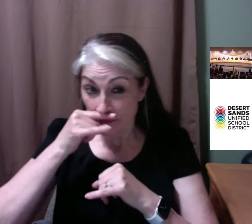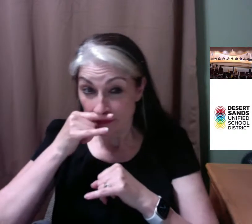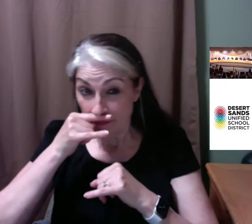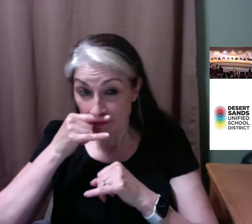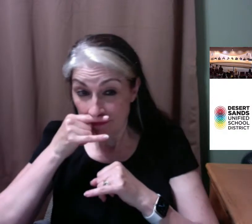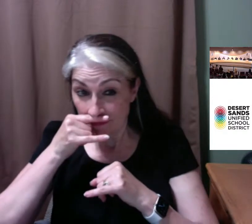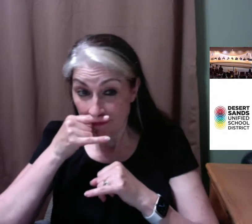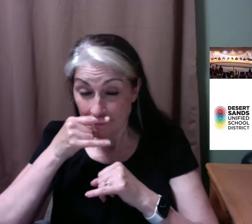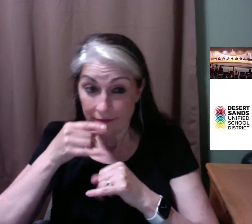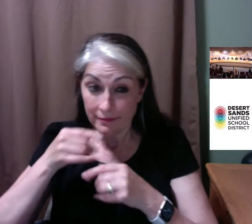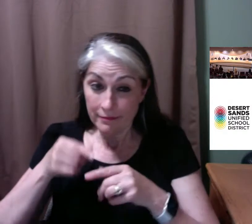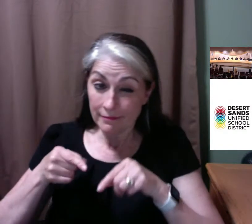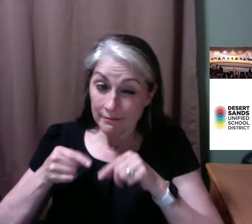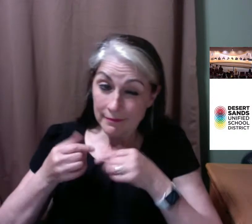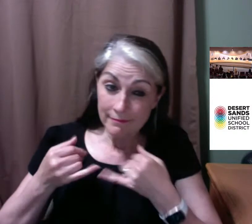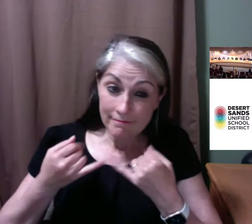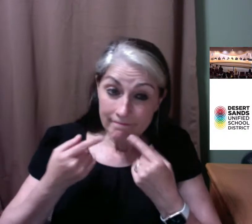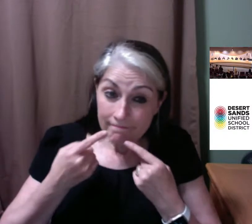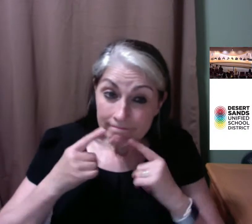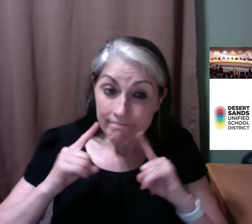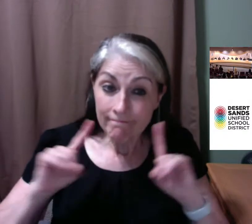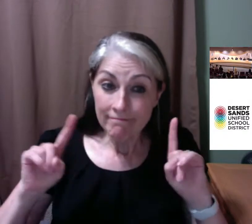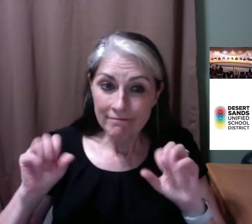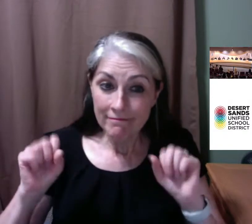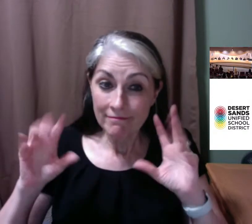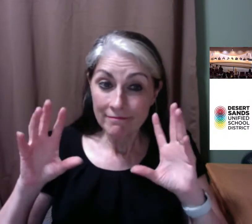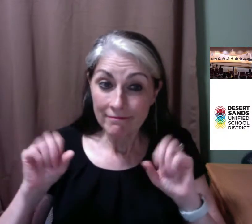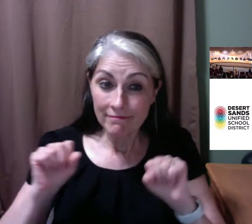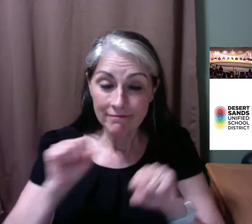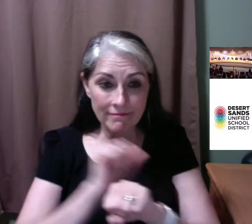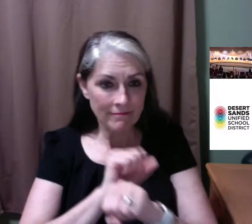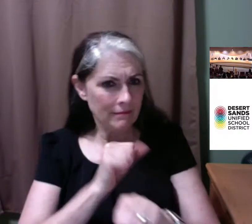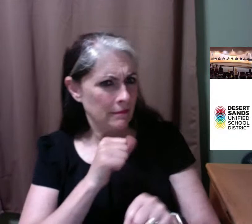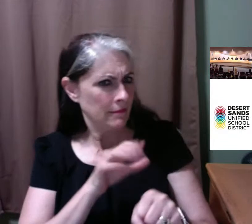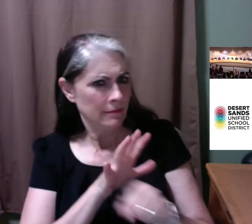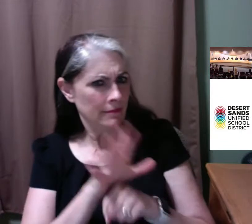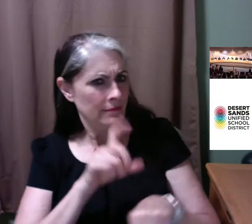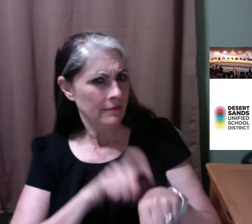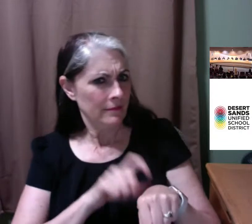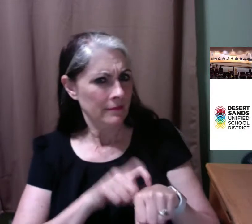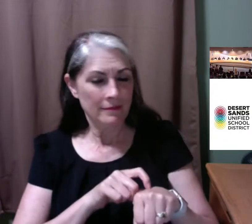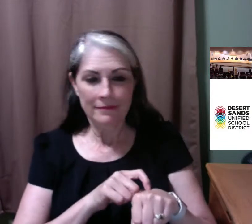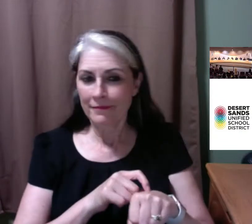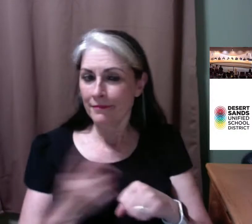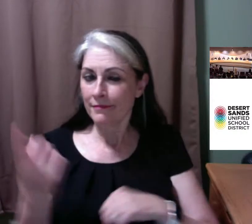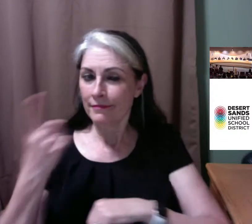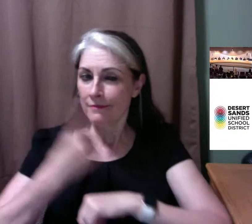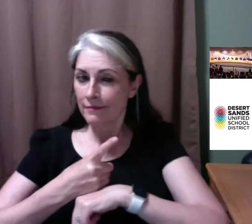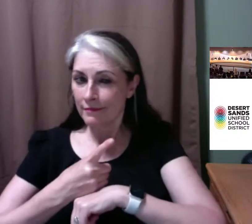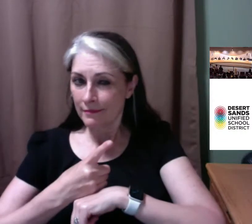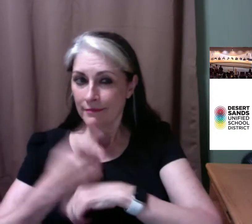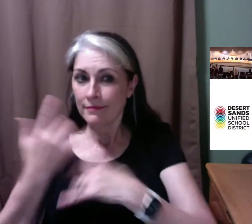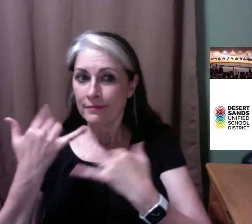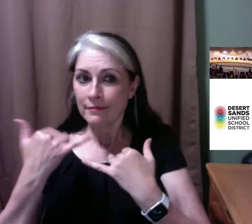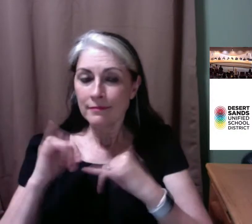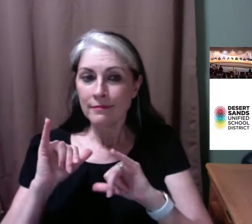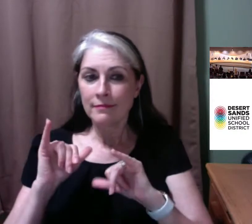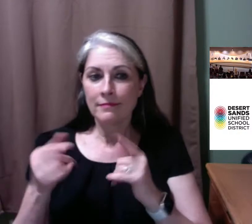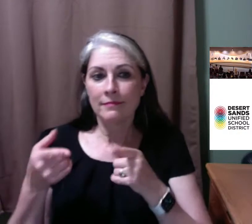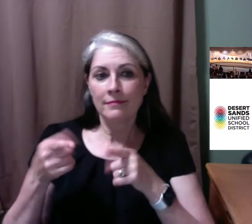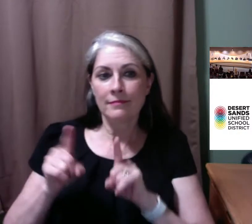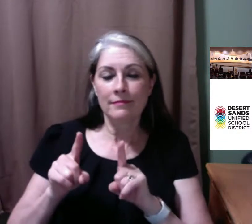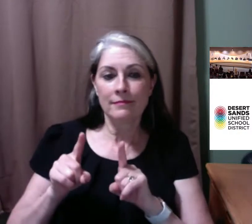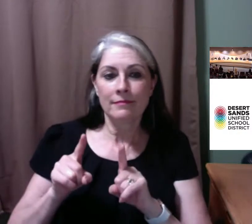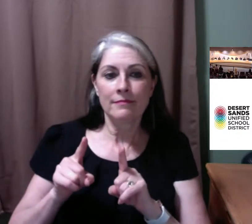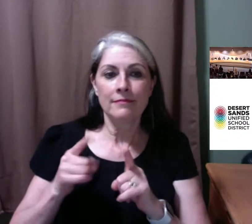that finish line. They did a remarkable job and never said, oh no, there's not enough time. It was like even the day of. Our fiscal